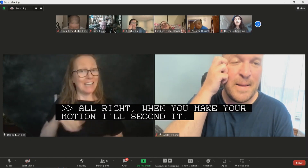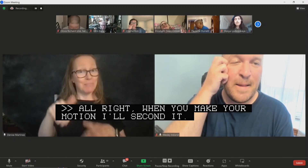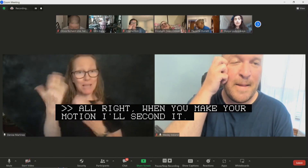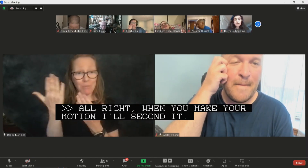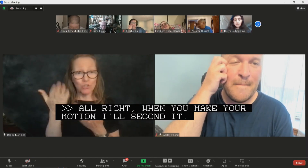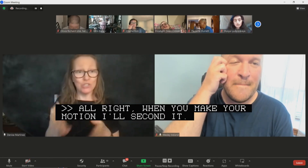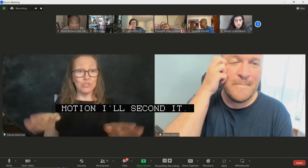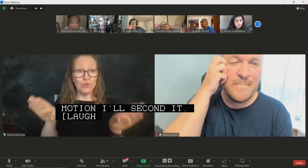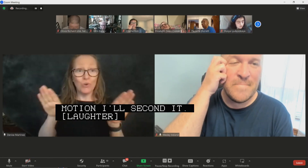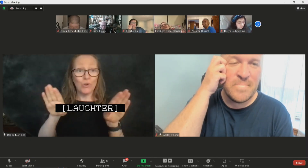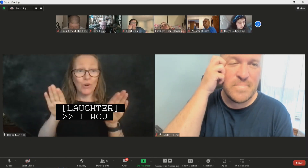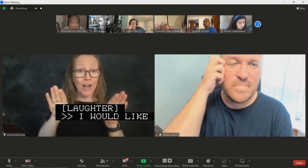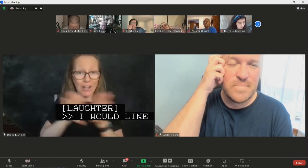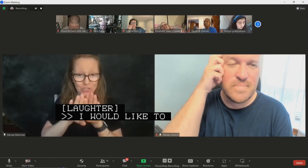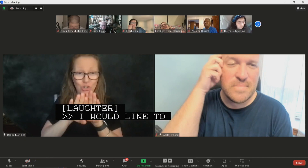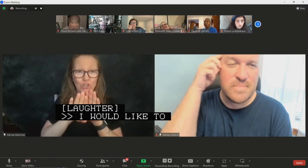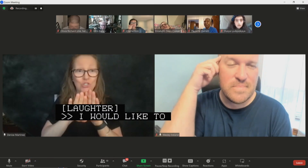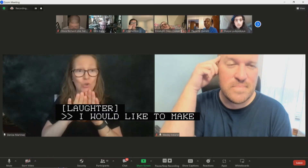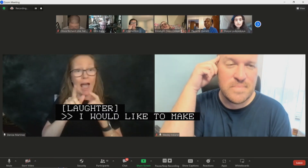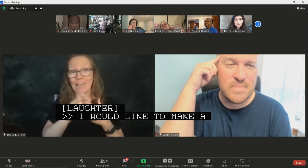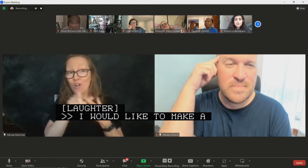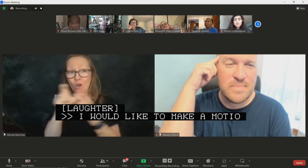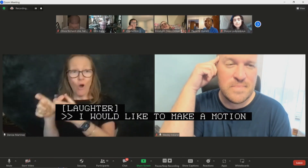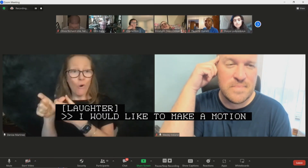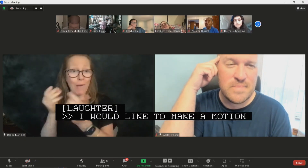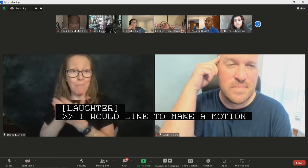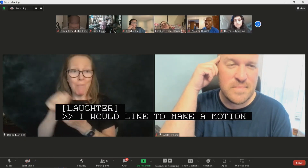go buy my Powerball winning ticket.